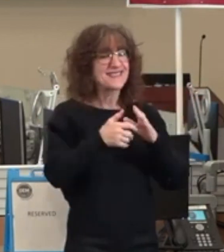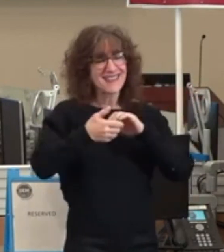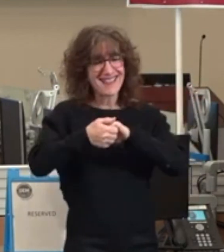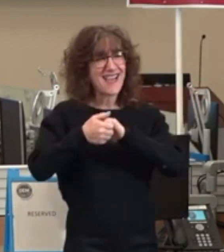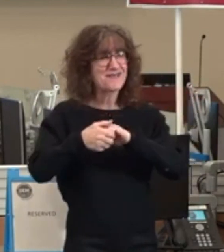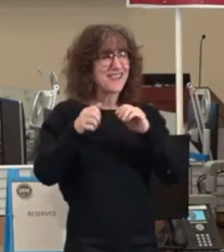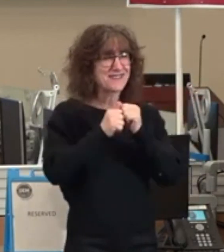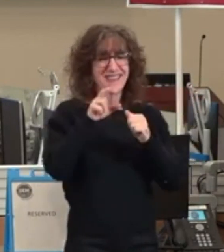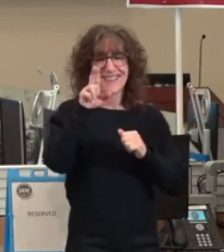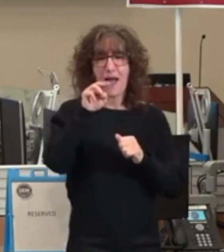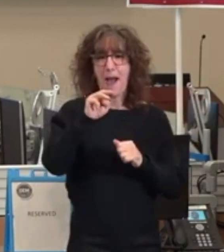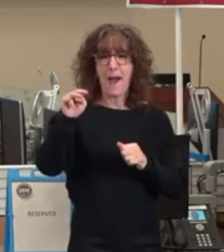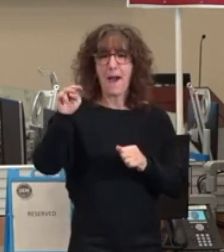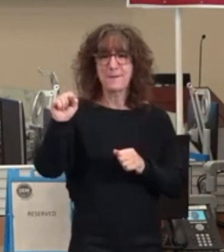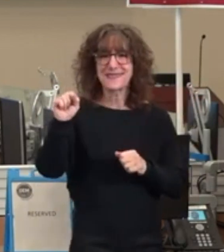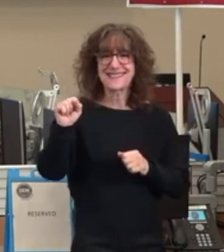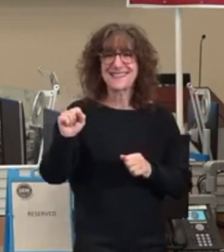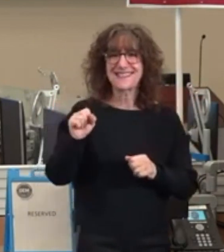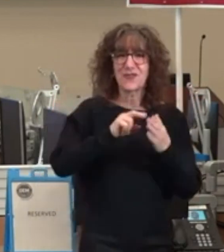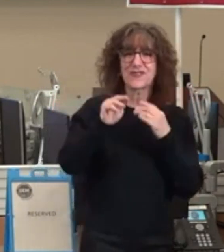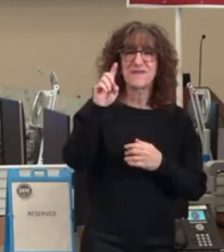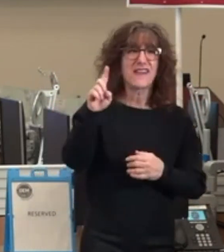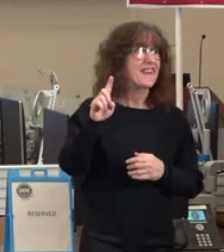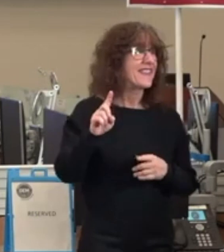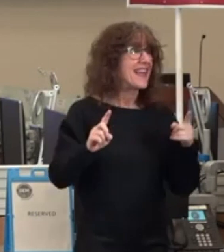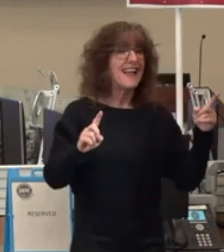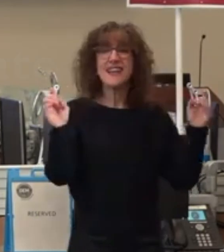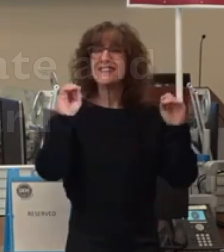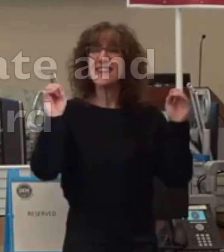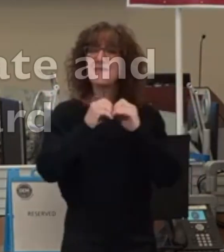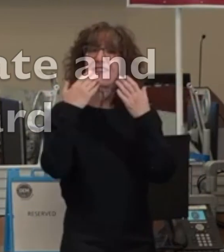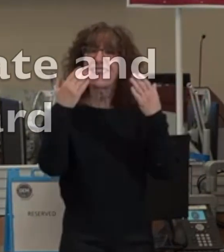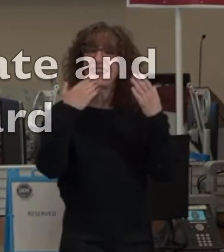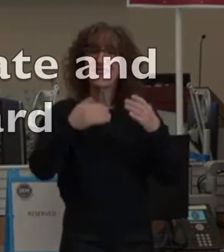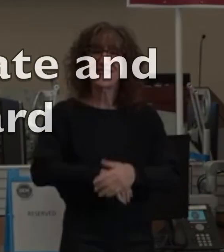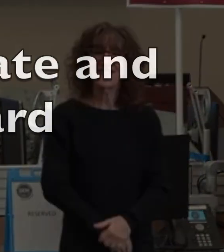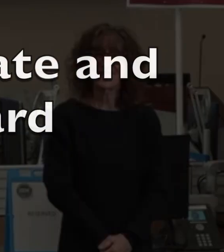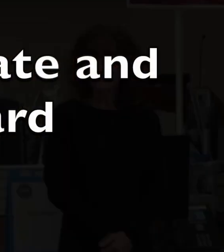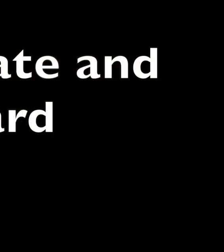collaboration with UMS. Yes. Okay. Thank There's you. nothing further. Thank you.